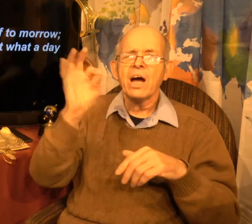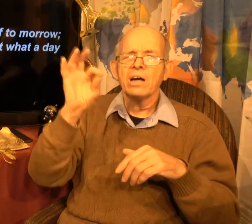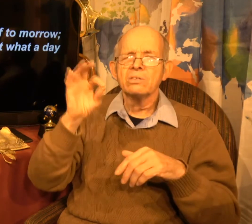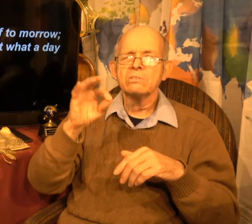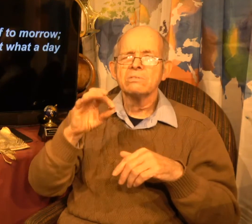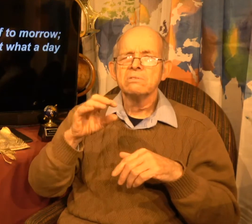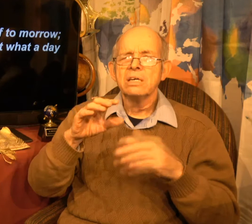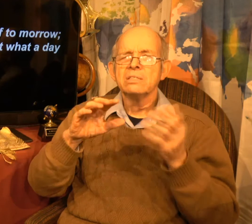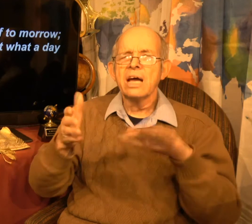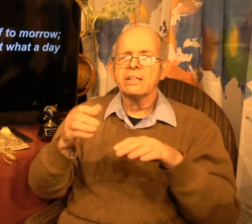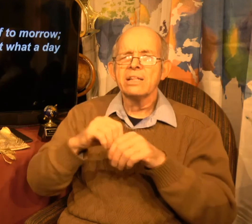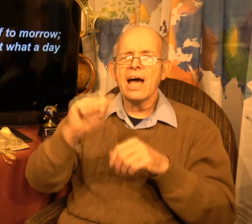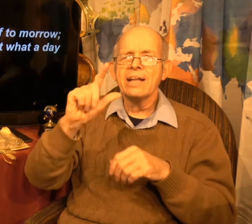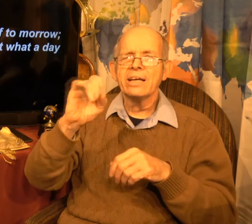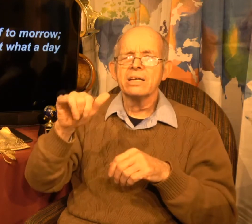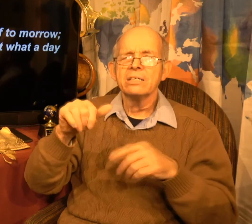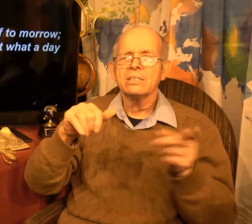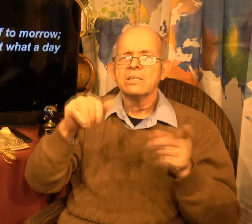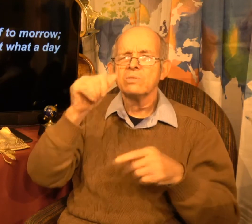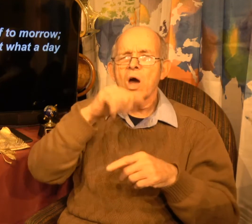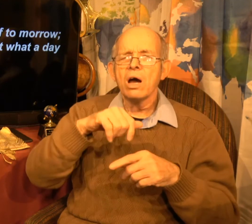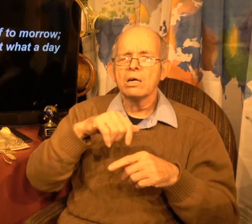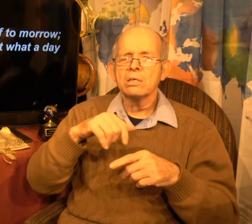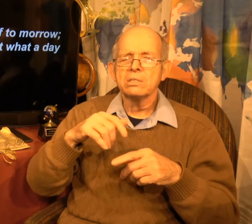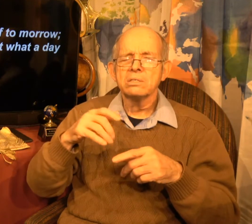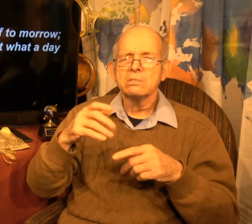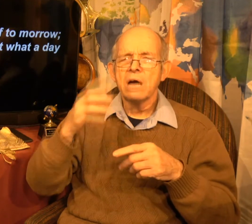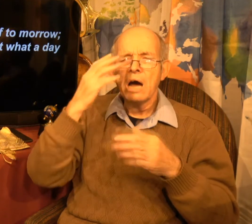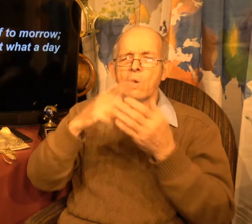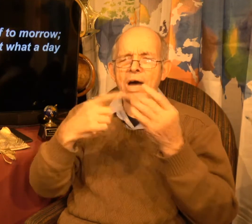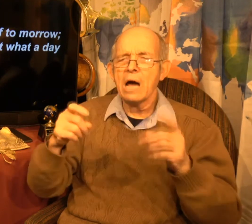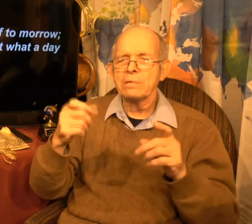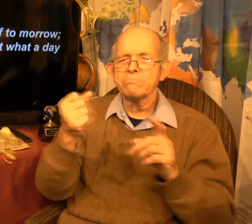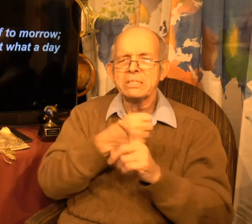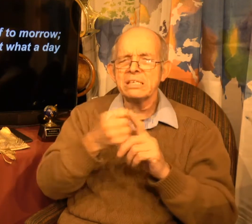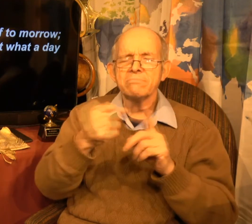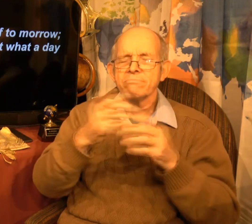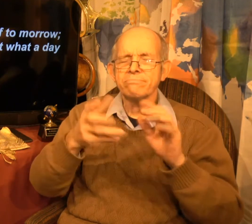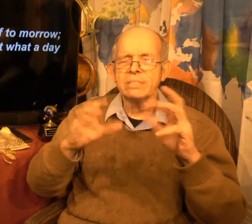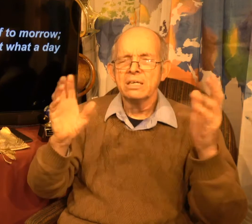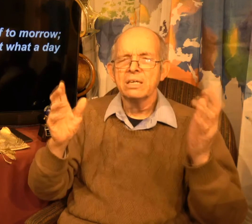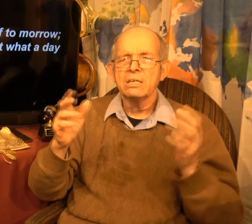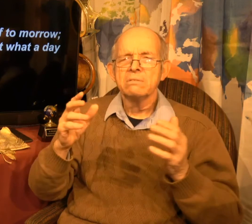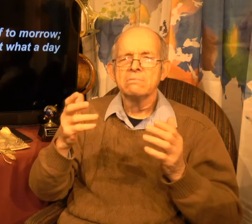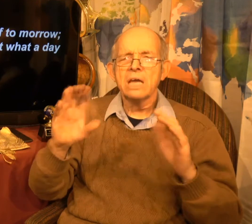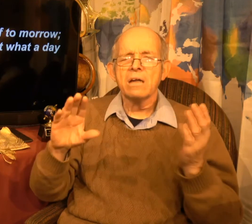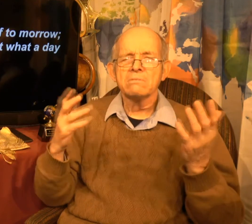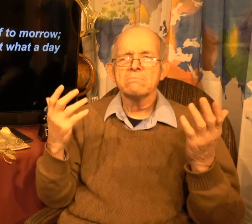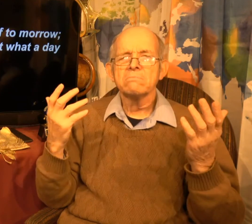Bang. Dead and Hattie. Drown. I live right up and free. Dead.